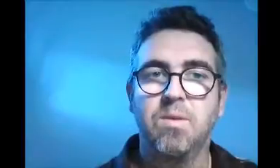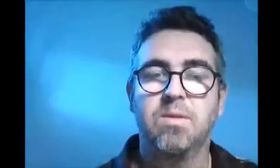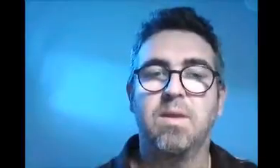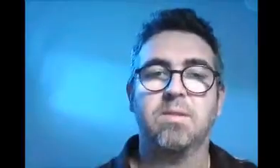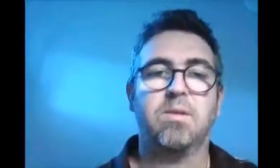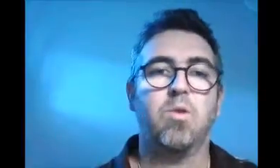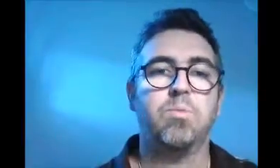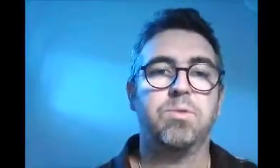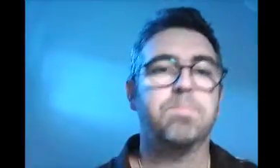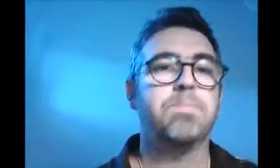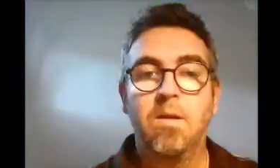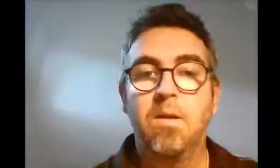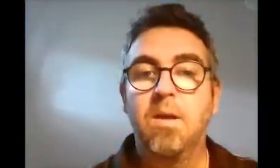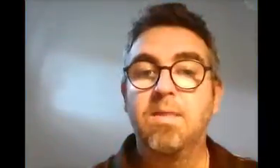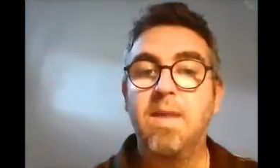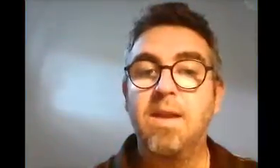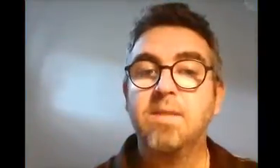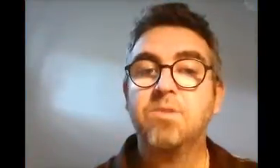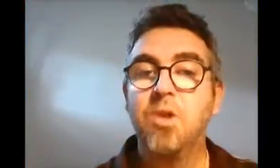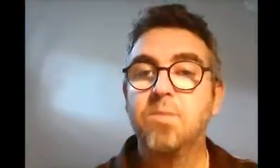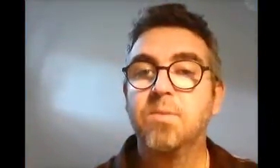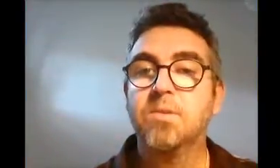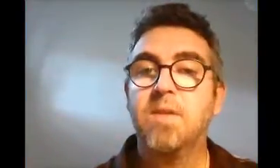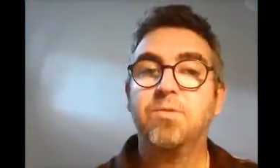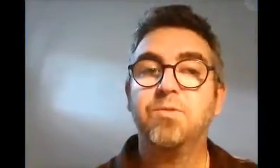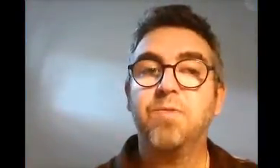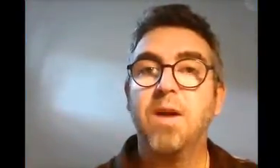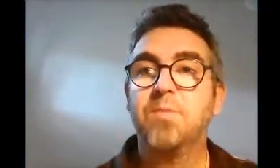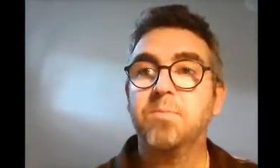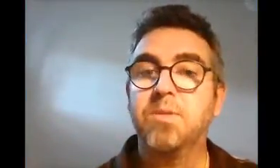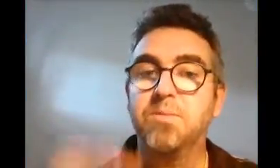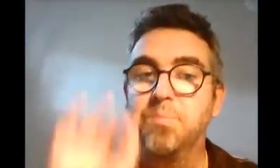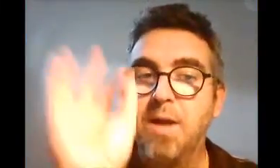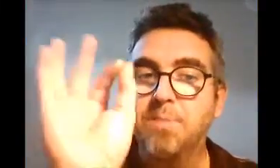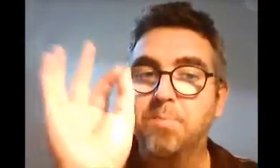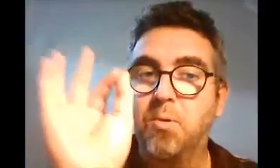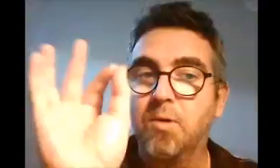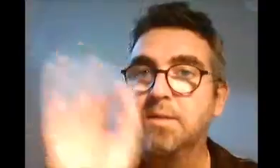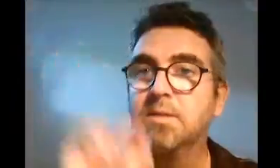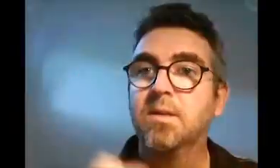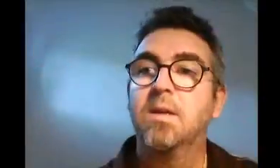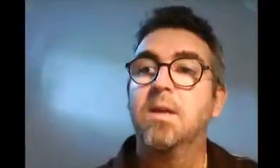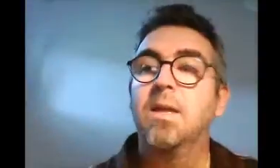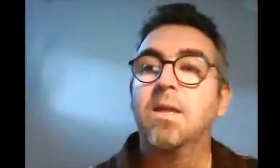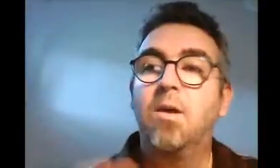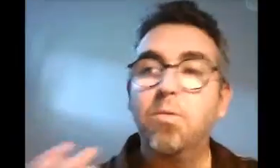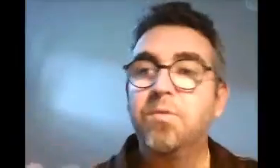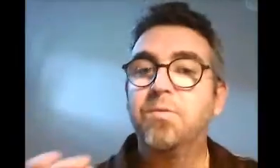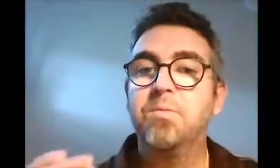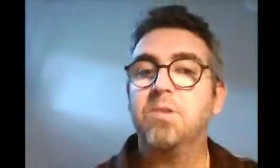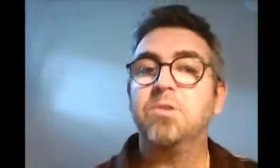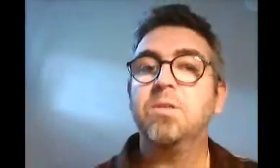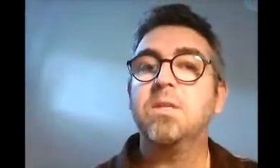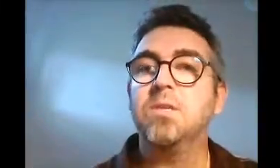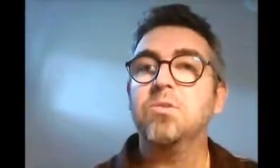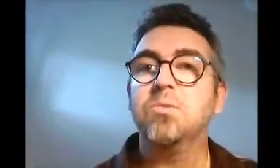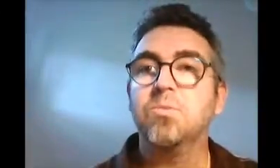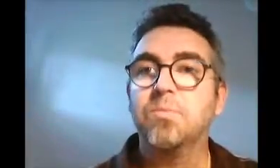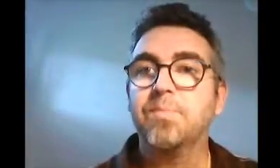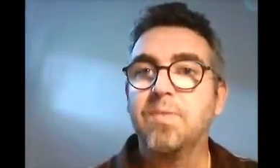with telescopes. Then astronomers have to find from this bright point all the information they need to